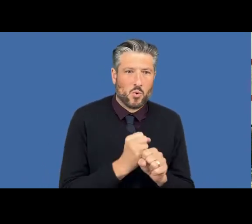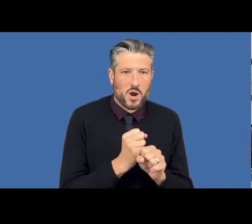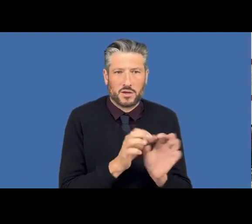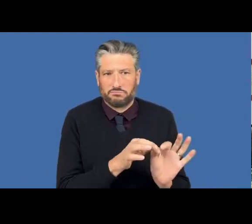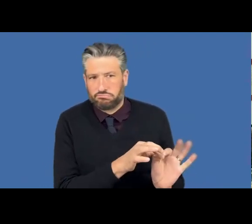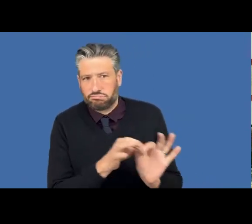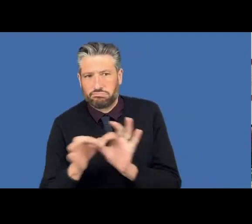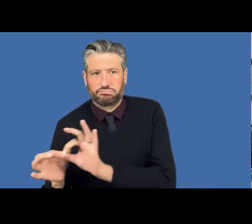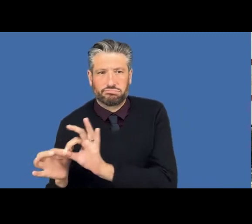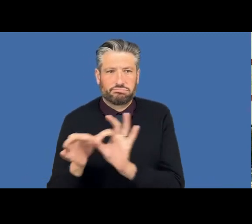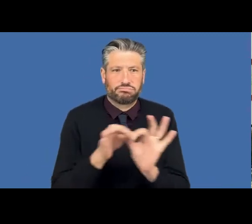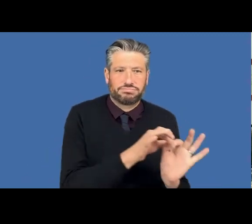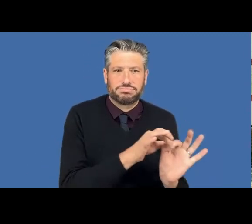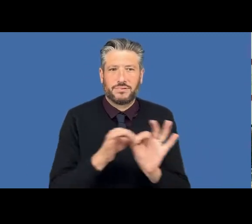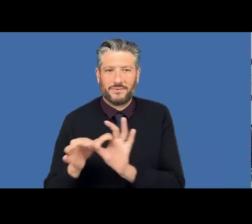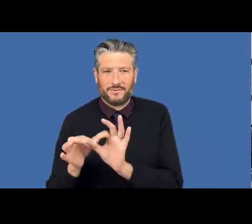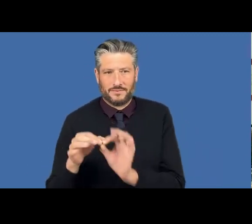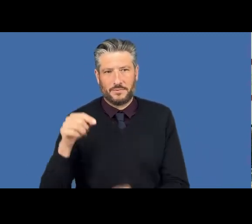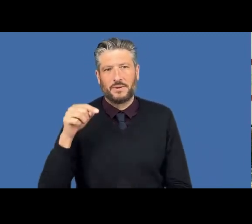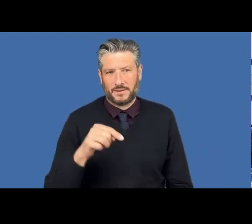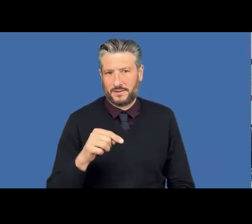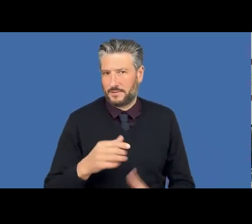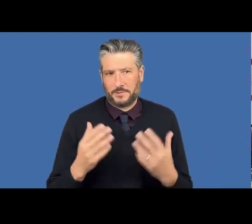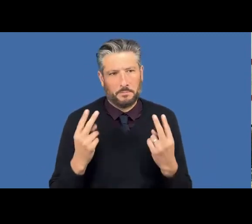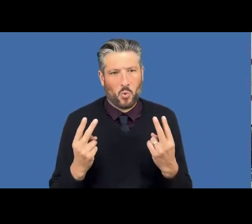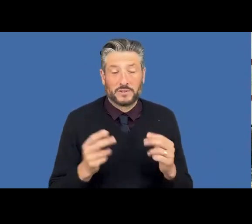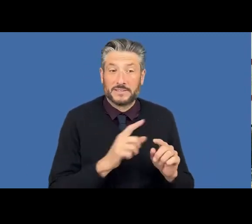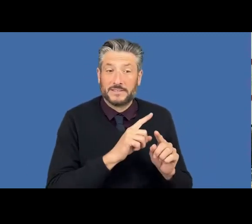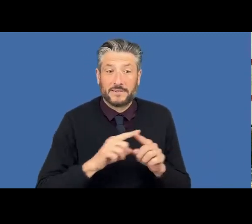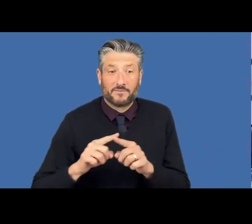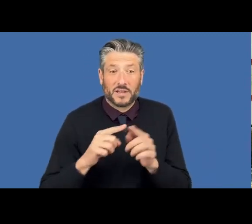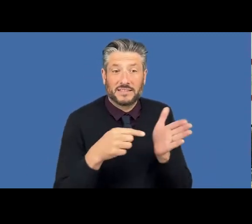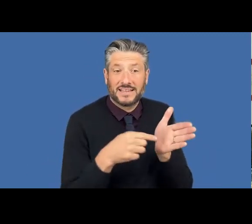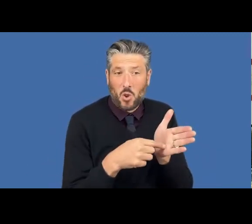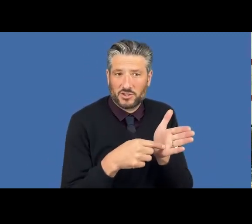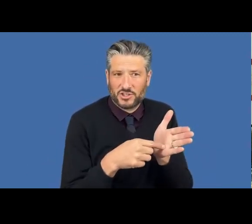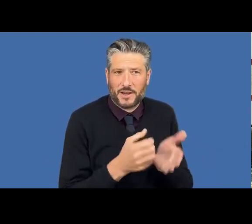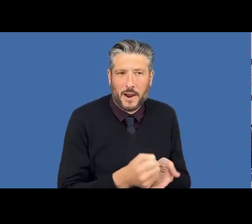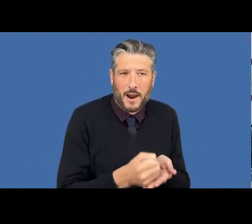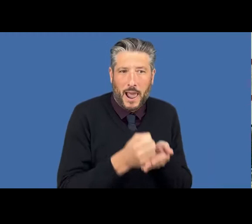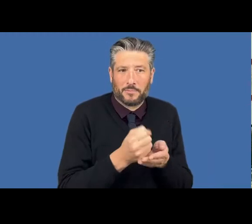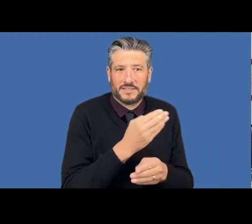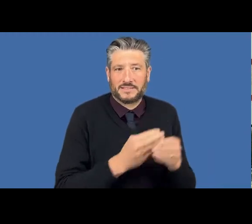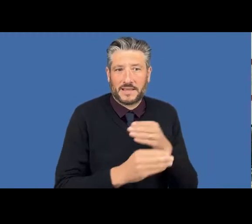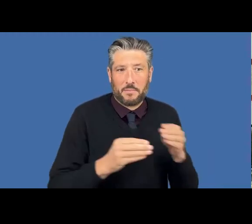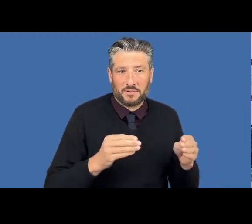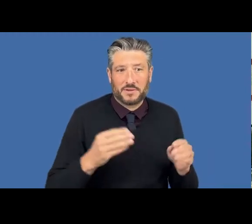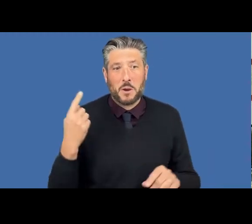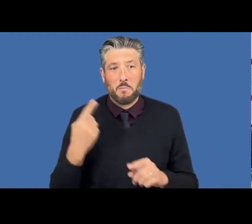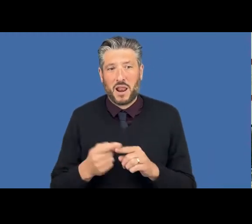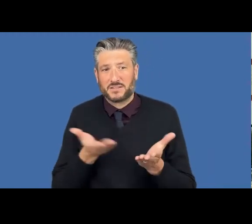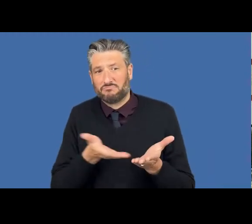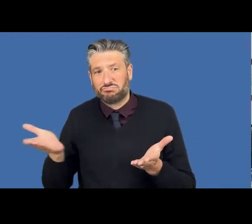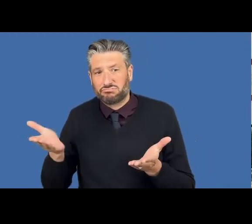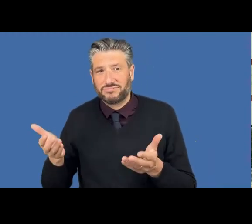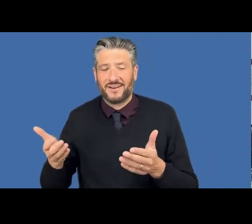need to make sure that there is interoperability between the assistive technologies and the technologies that we're giving to our customers